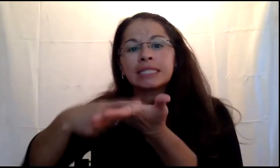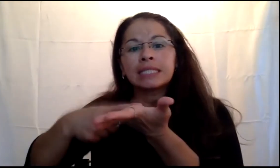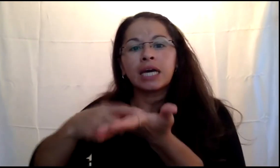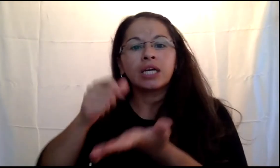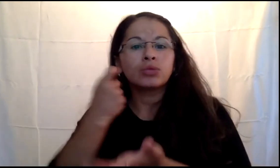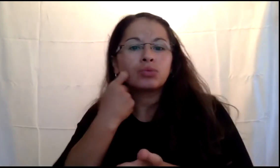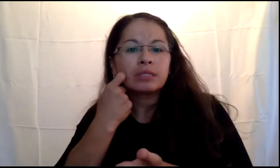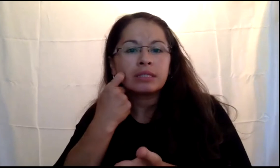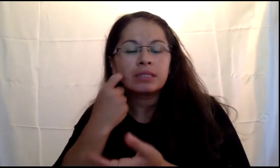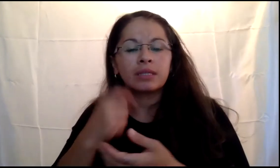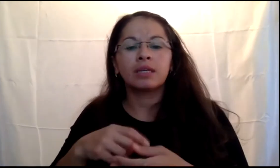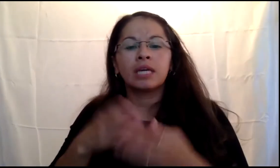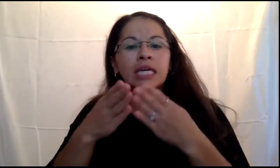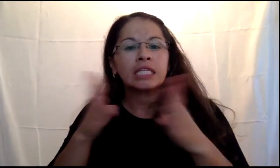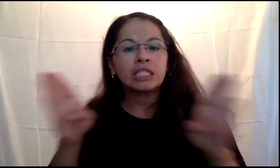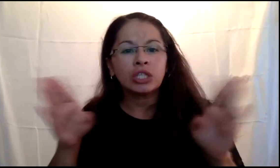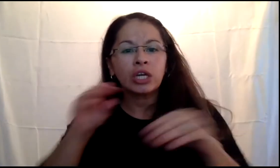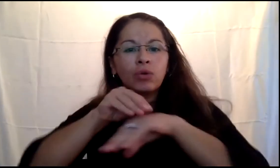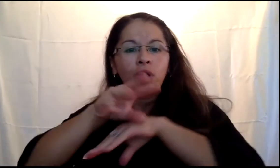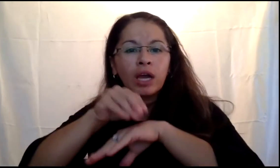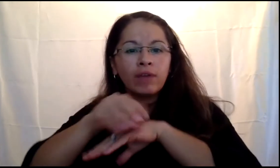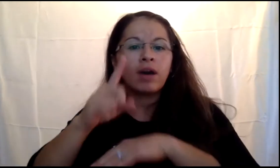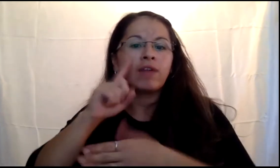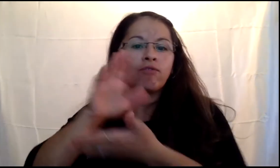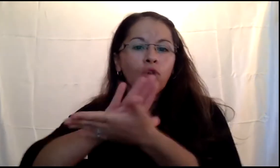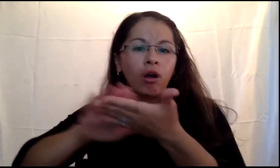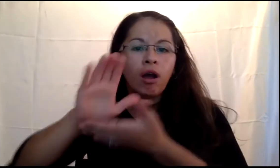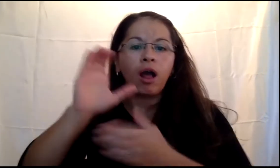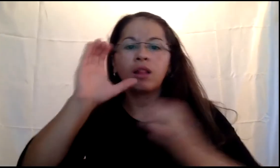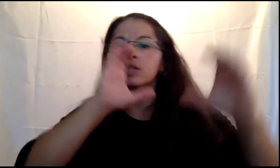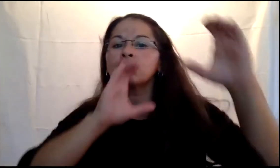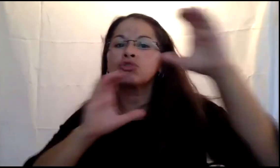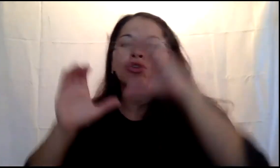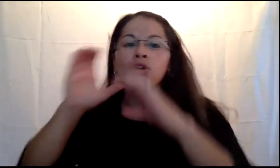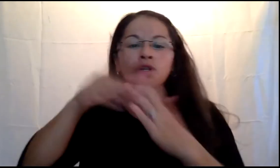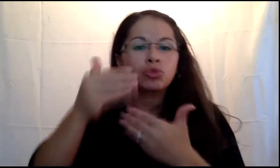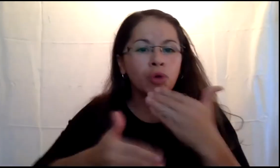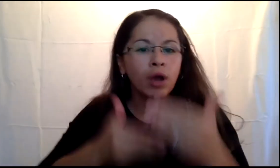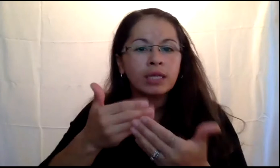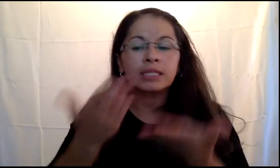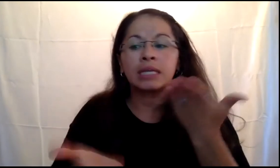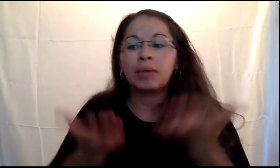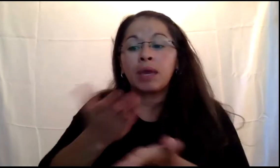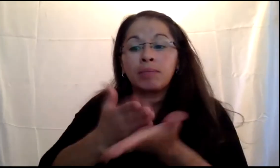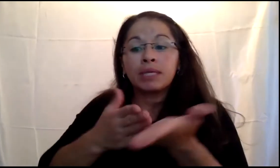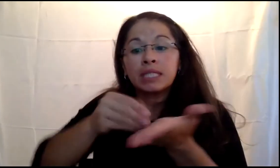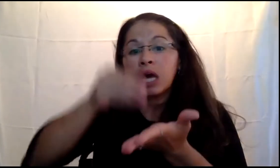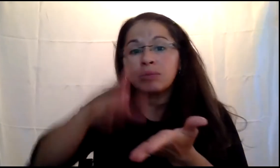about the college search process for students who may be just starting to embark on that, maybe a little bit deeper into that process, and this